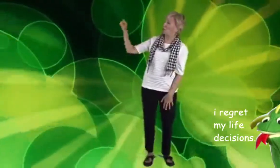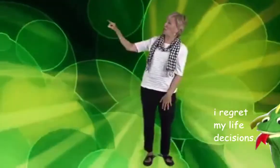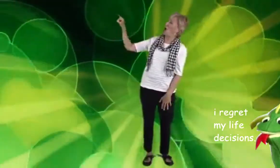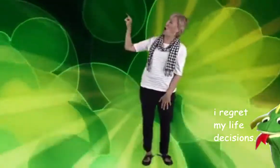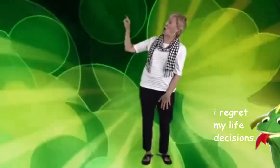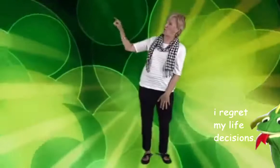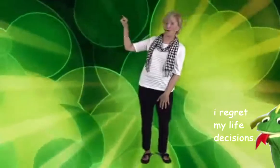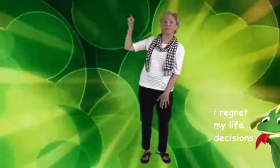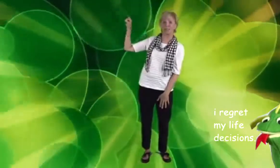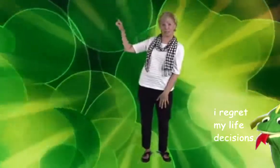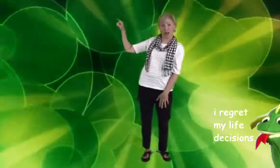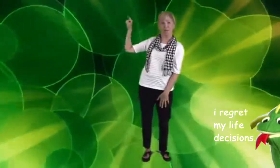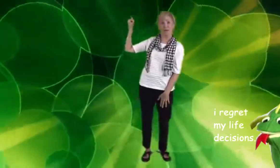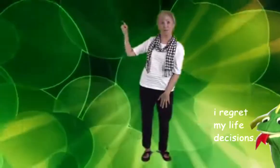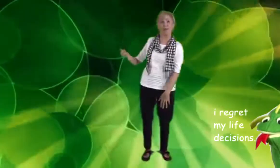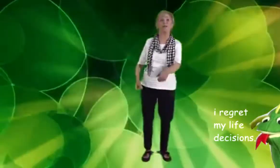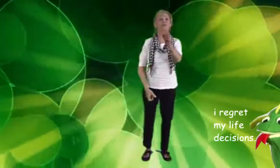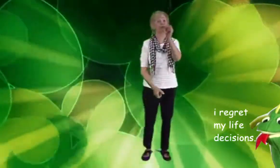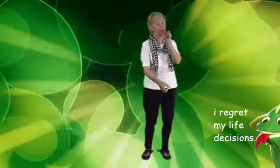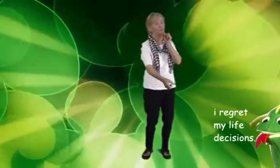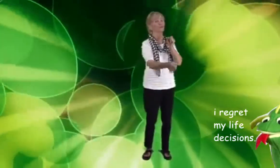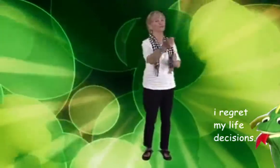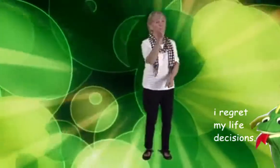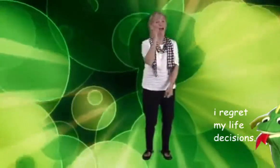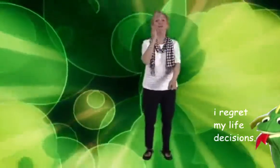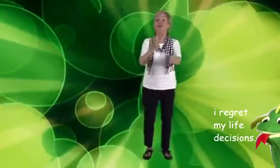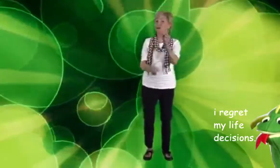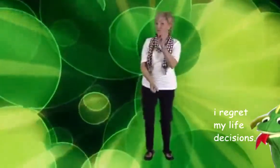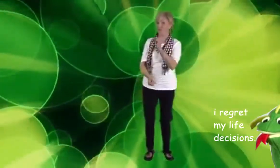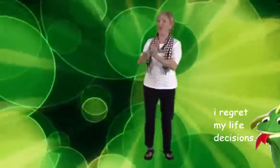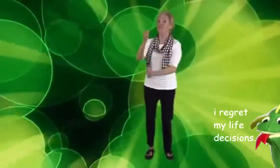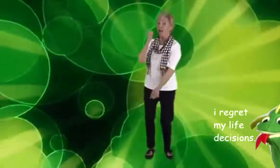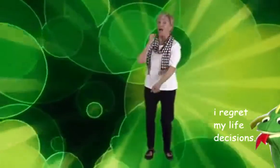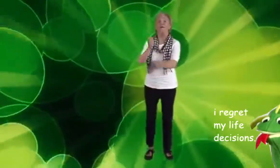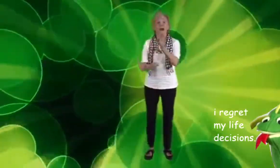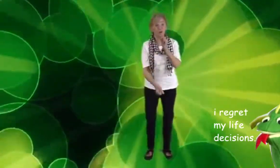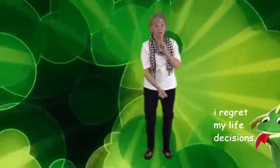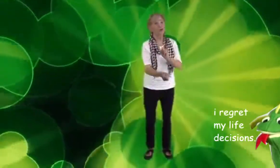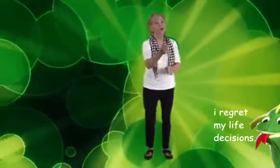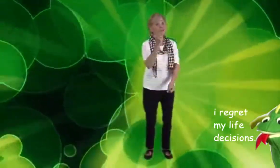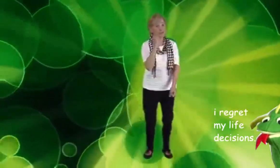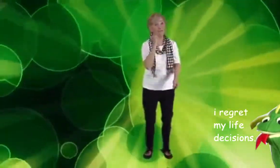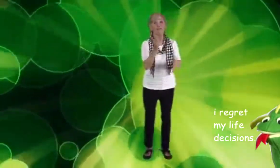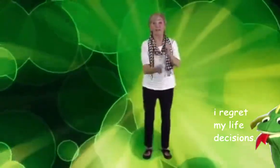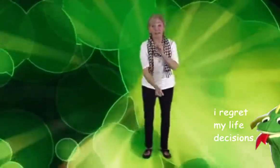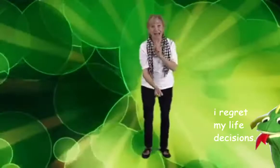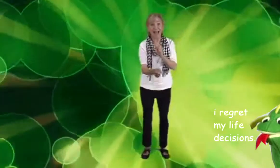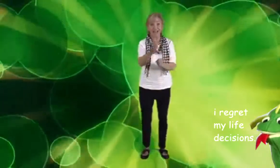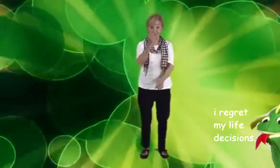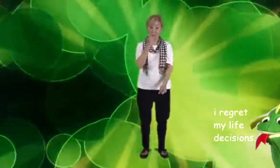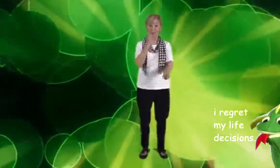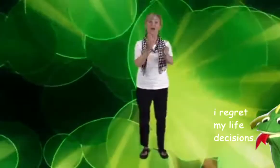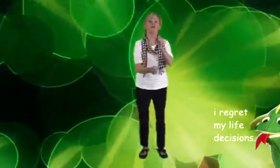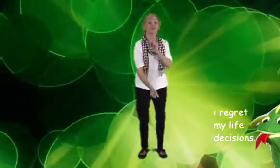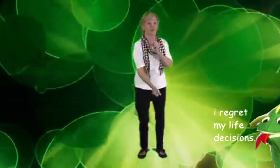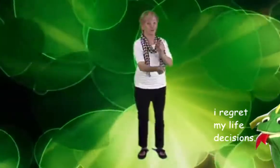tall voices on the playground. The rules, the rules, the rules of the classroom. The rules,